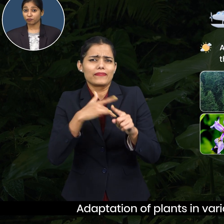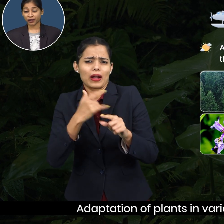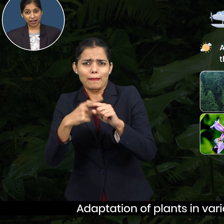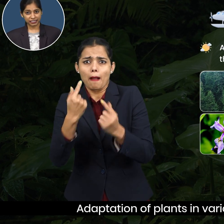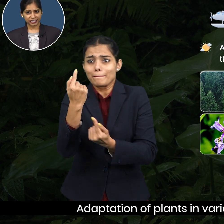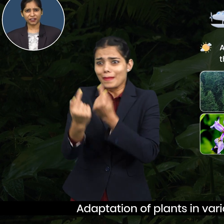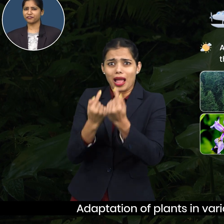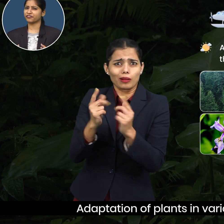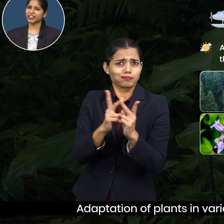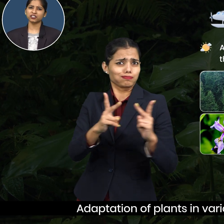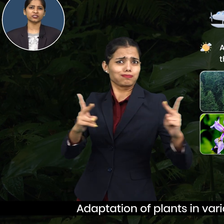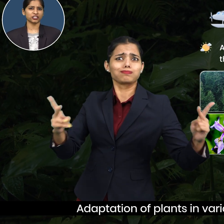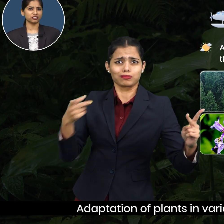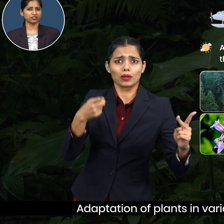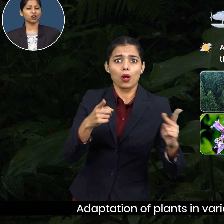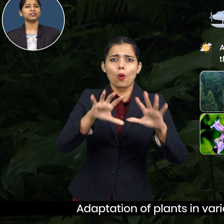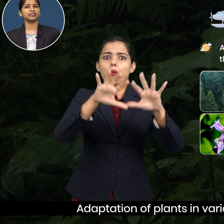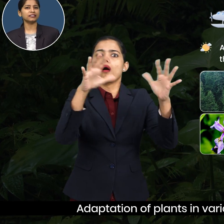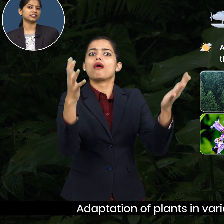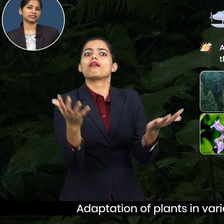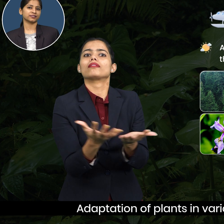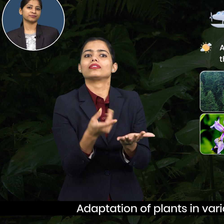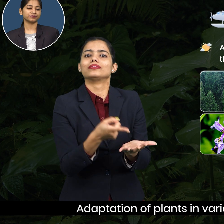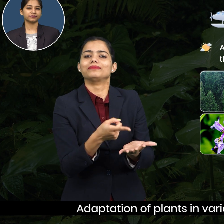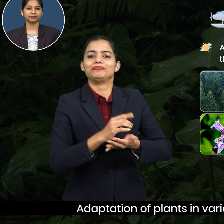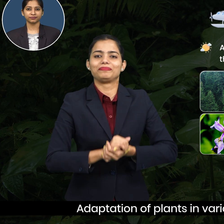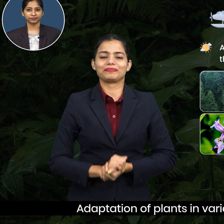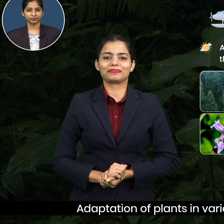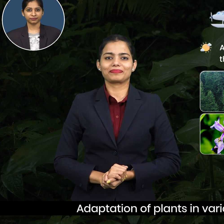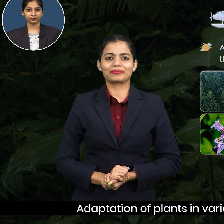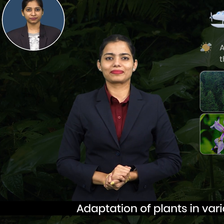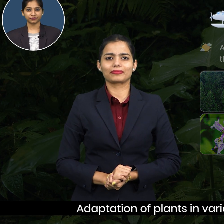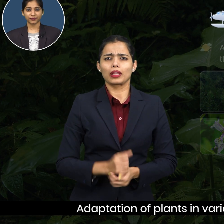adaptation of plants in various regions on the earth,